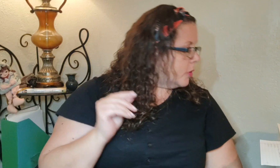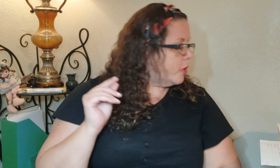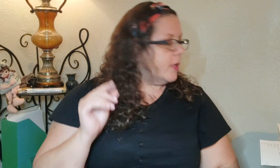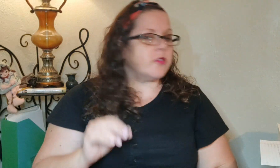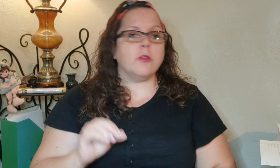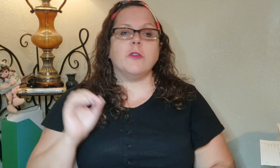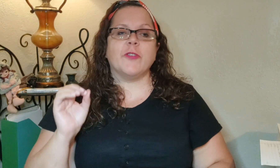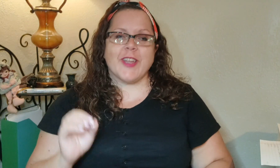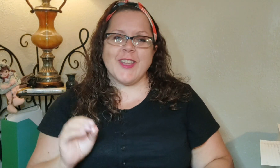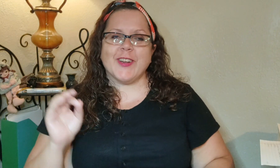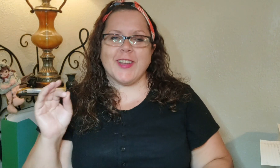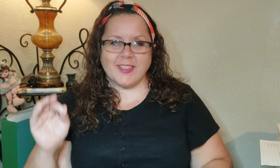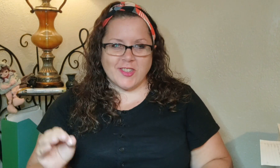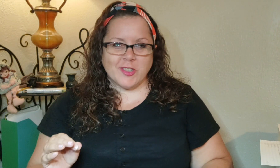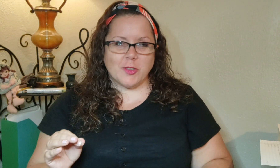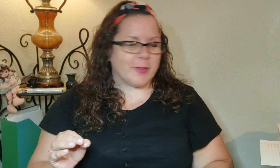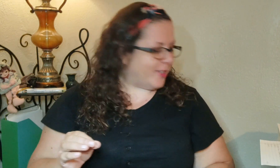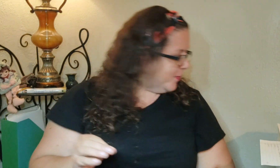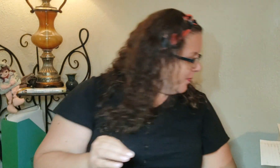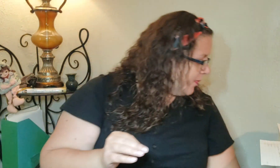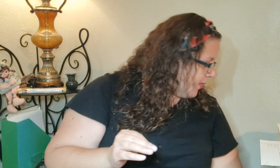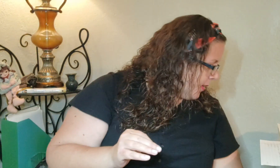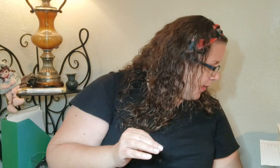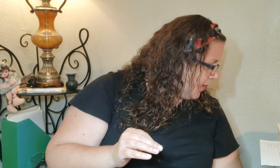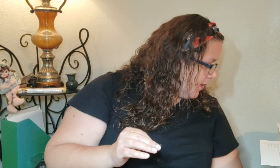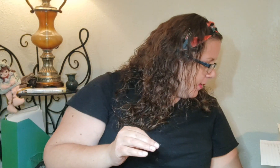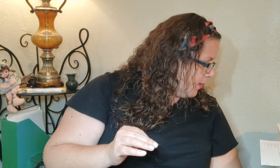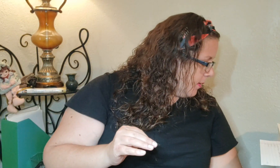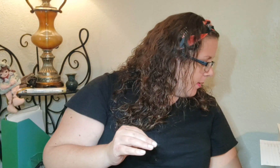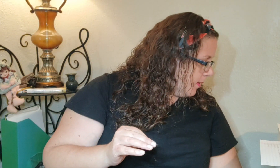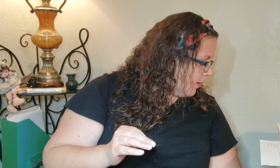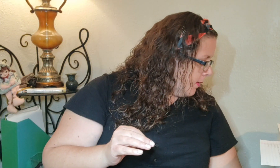to a school for hearing children.